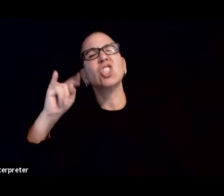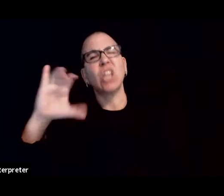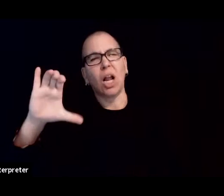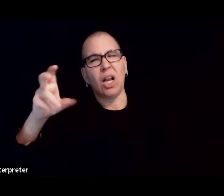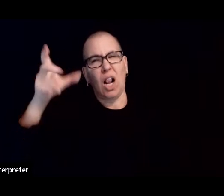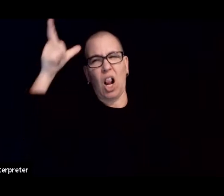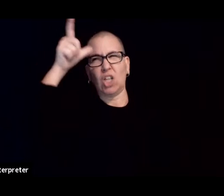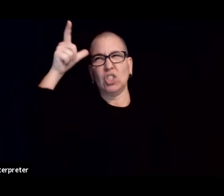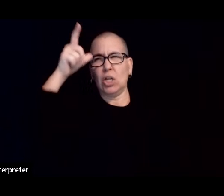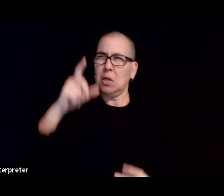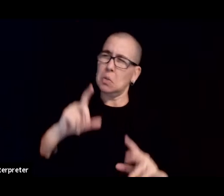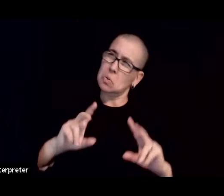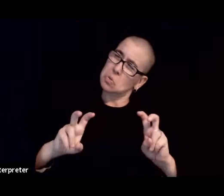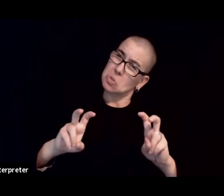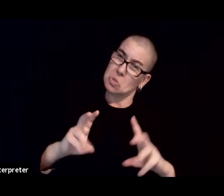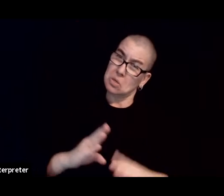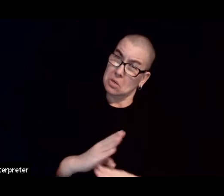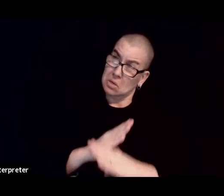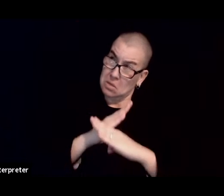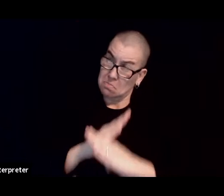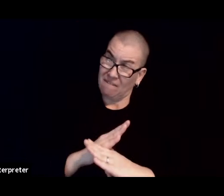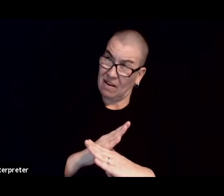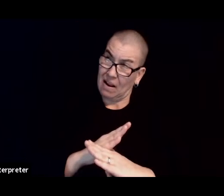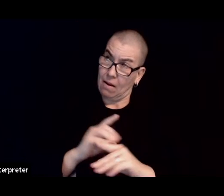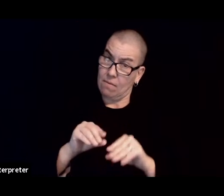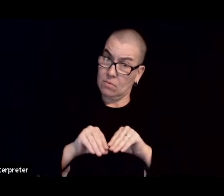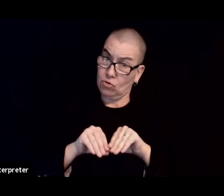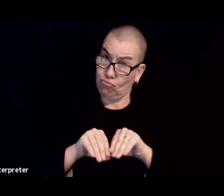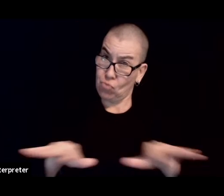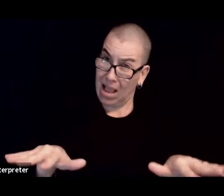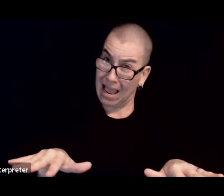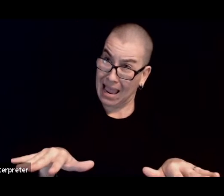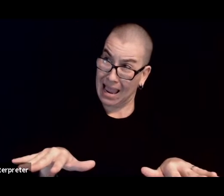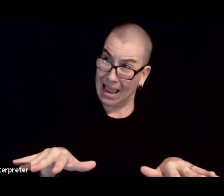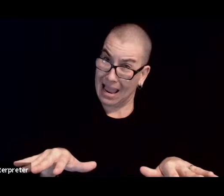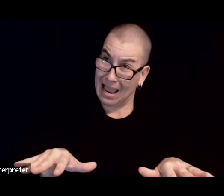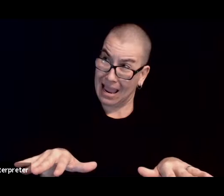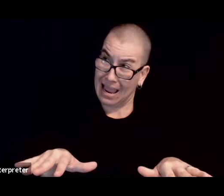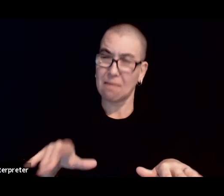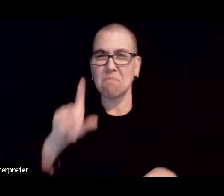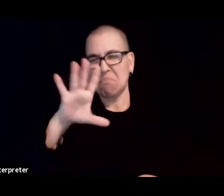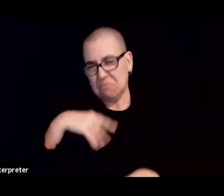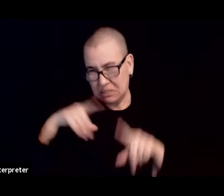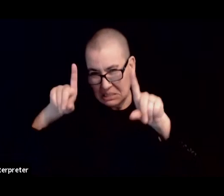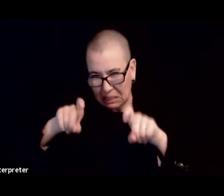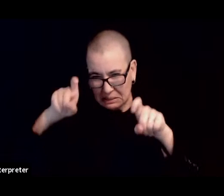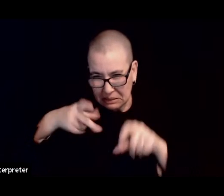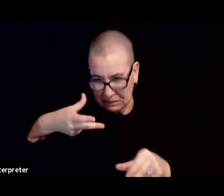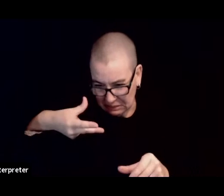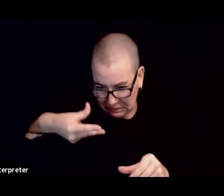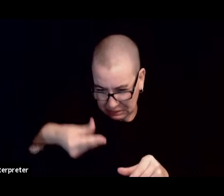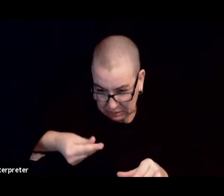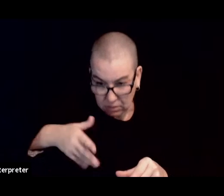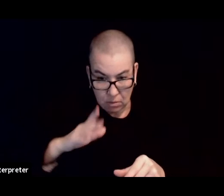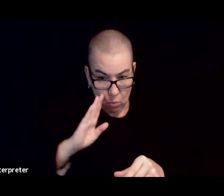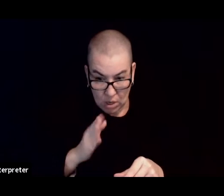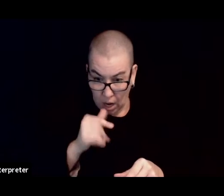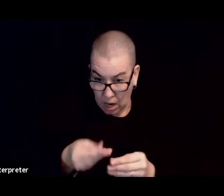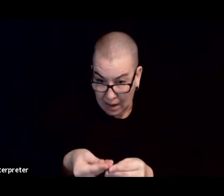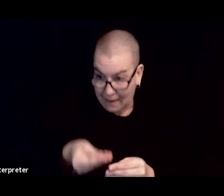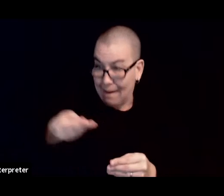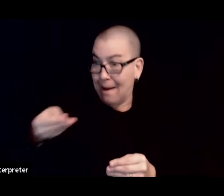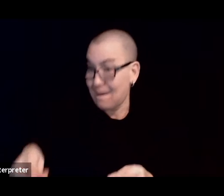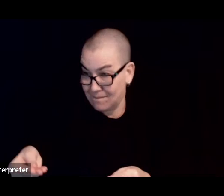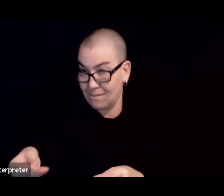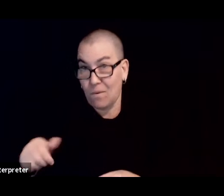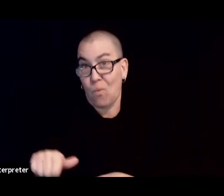clinical disease, wouldn't you expect it to prevent asymptomatic infection? But the bottom line is we don't have data to be